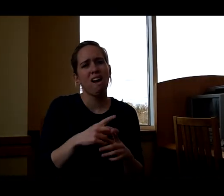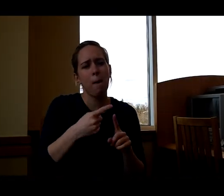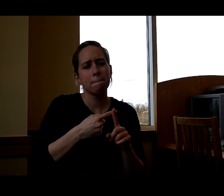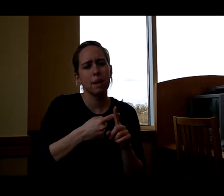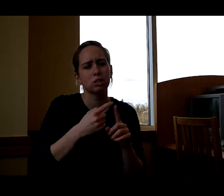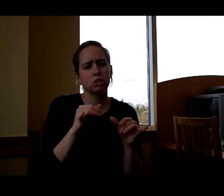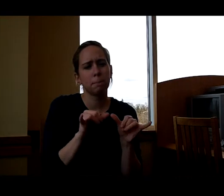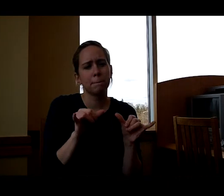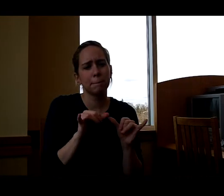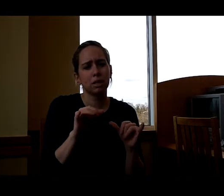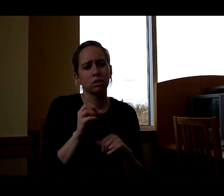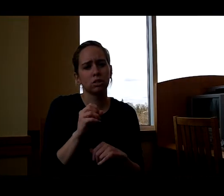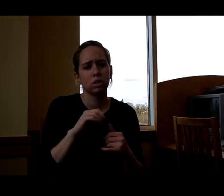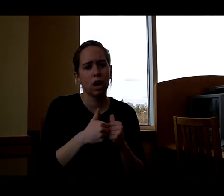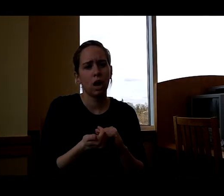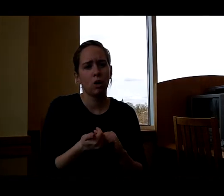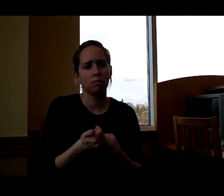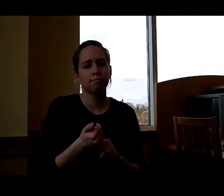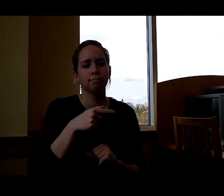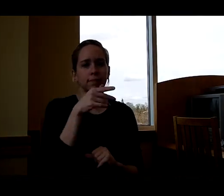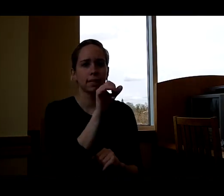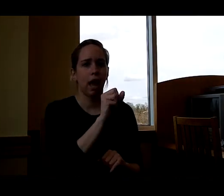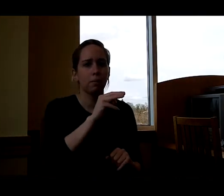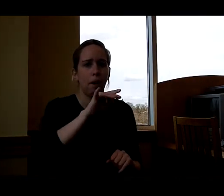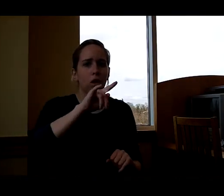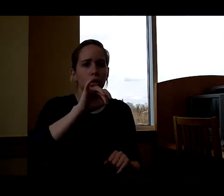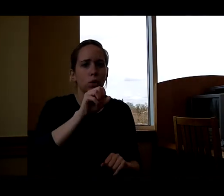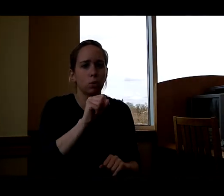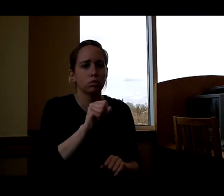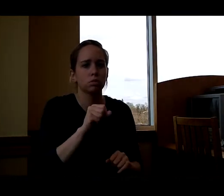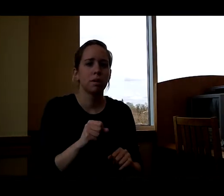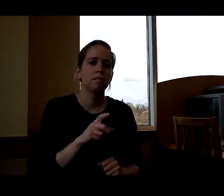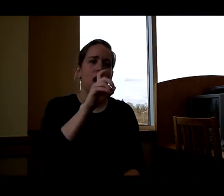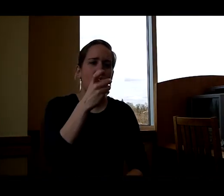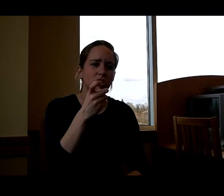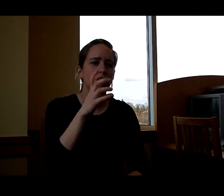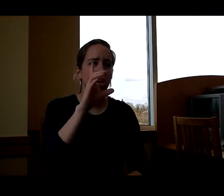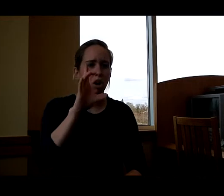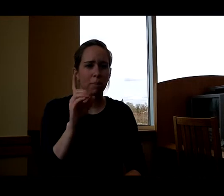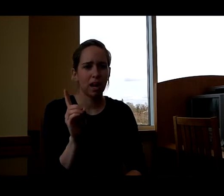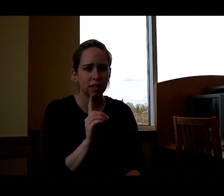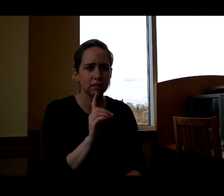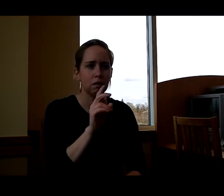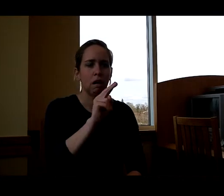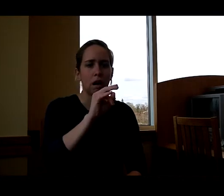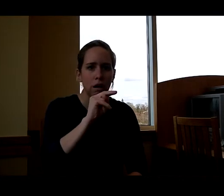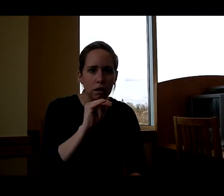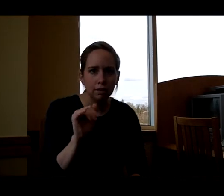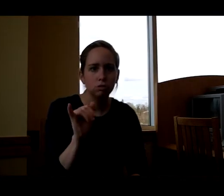Air is made of gas molecules, whether that's oxygen or carbon dioxide or nitrogen.